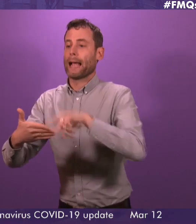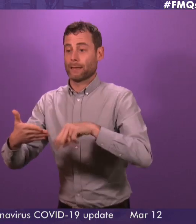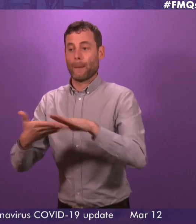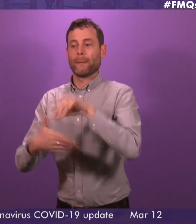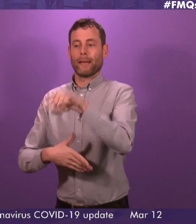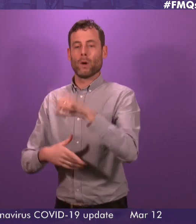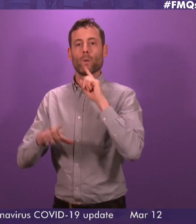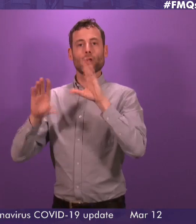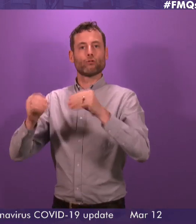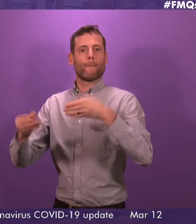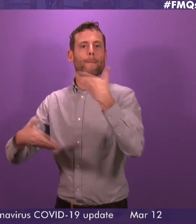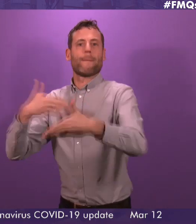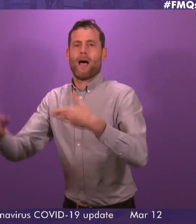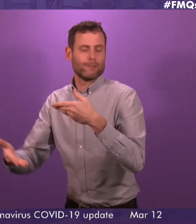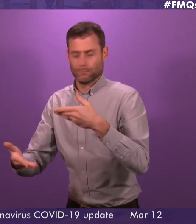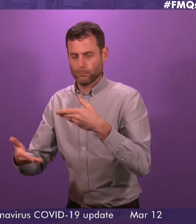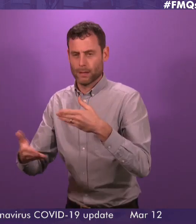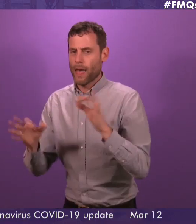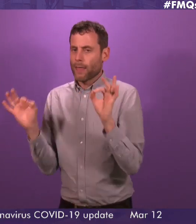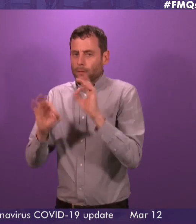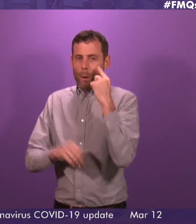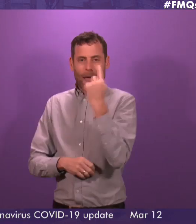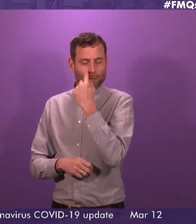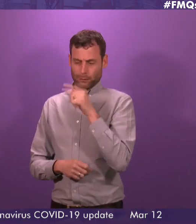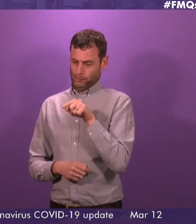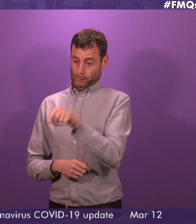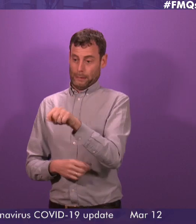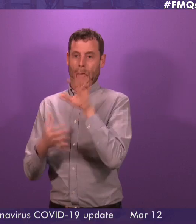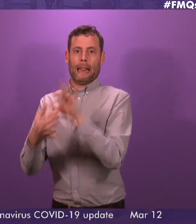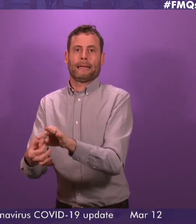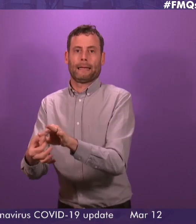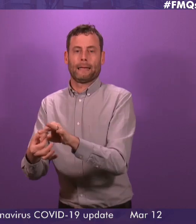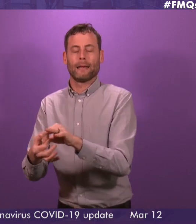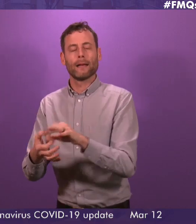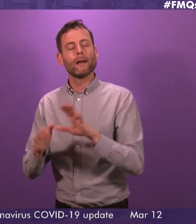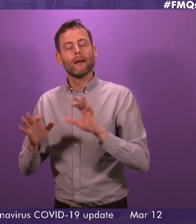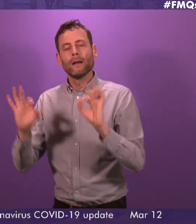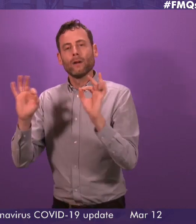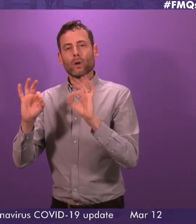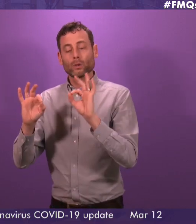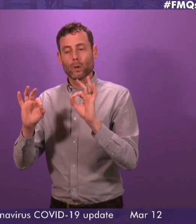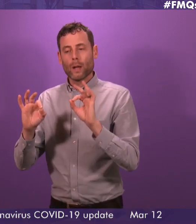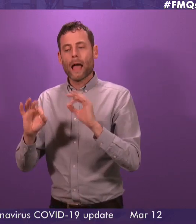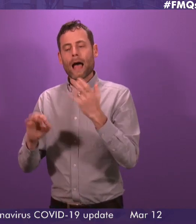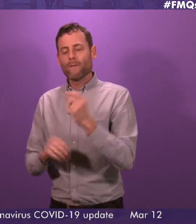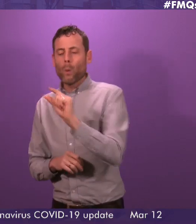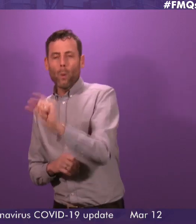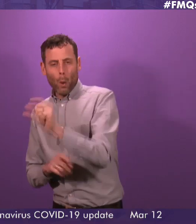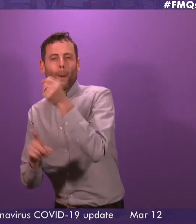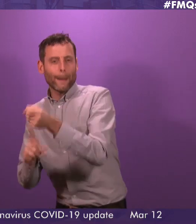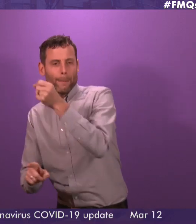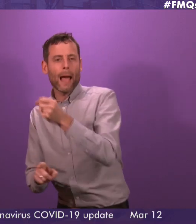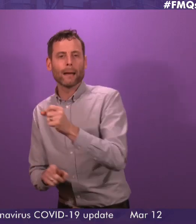gatherings has a particular impact on reducing spread. It doesn't have no impact, but it doesn't have